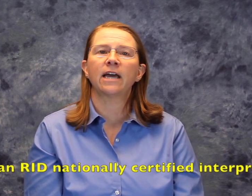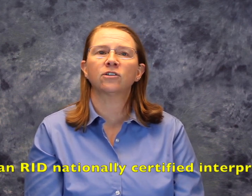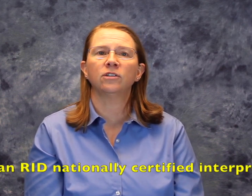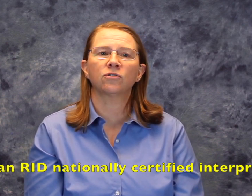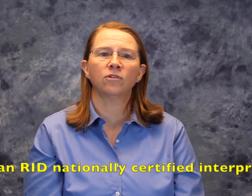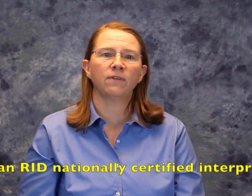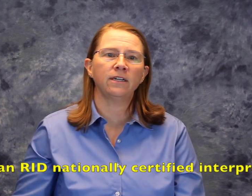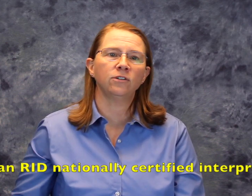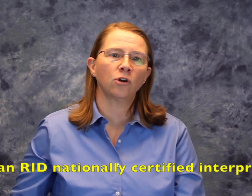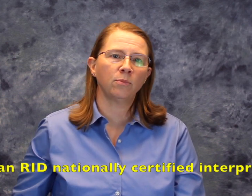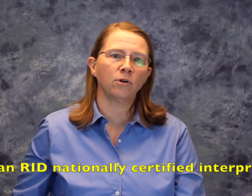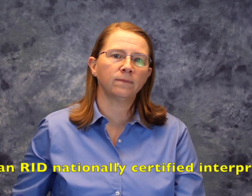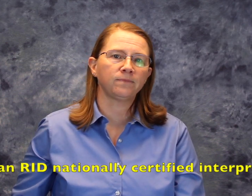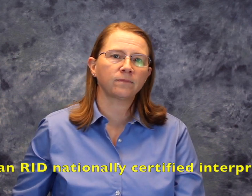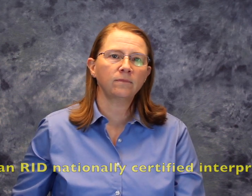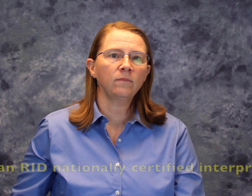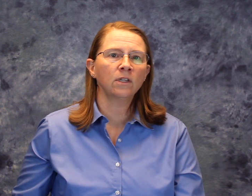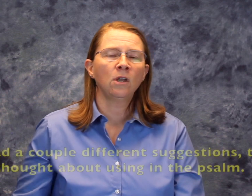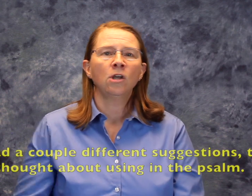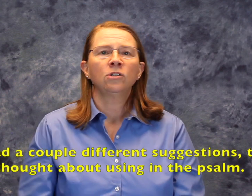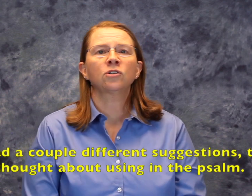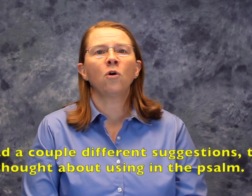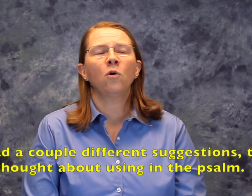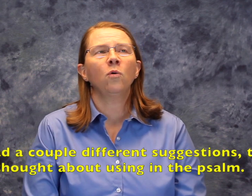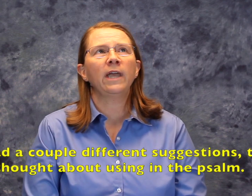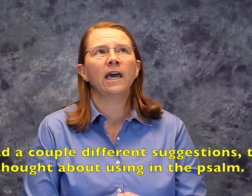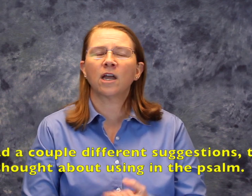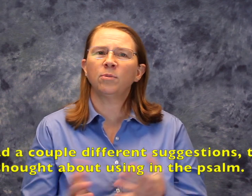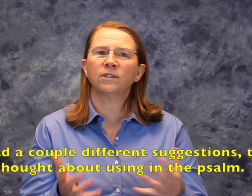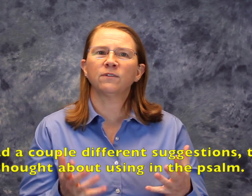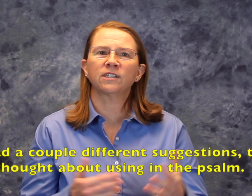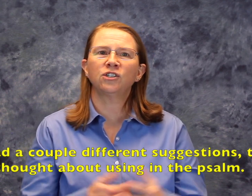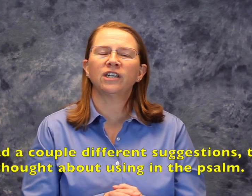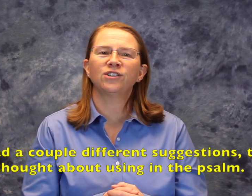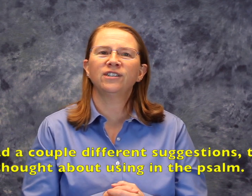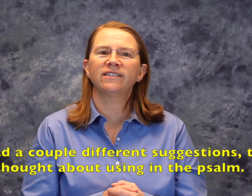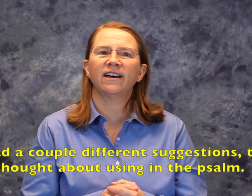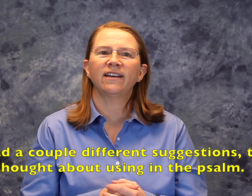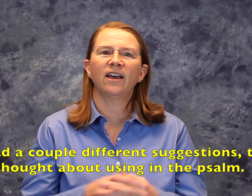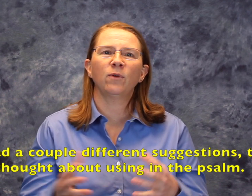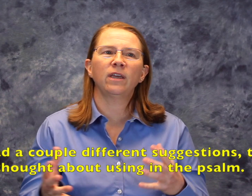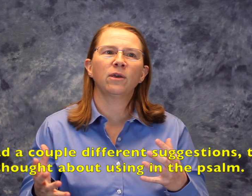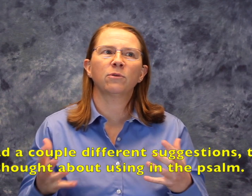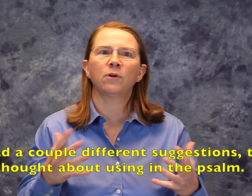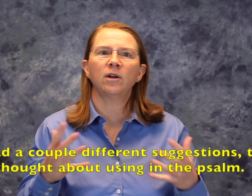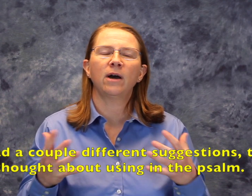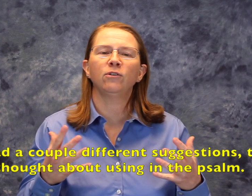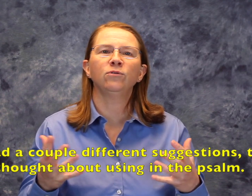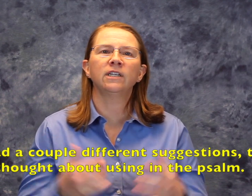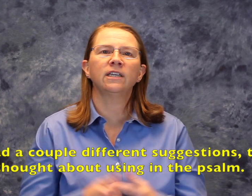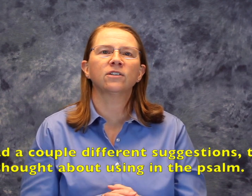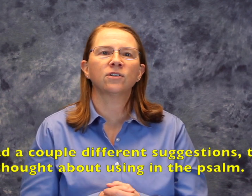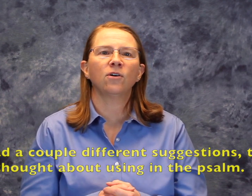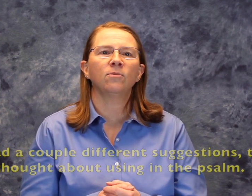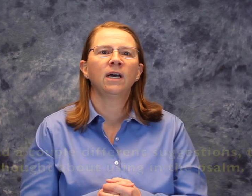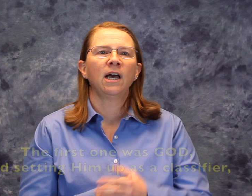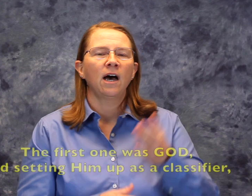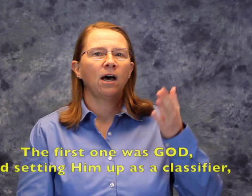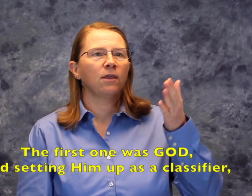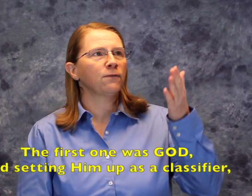Nationally Certified Interpreter. So we had a couple different suggestions that we thought about using in the psalm. The first